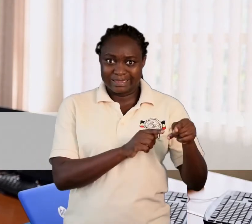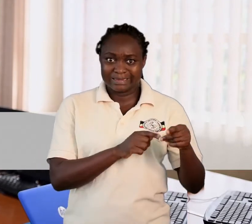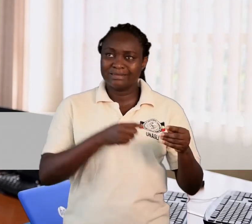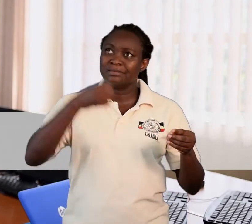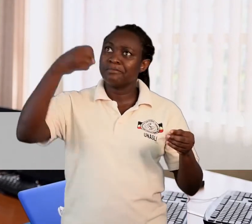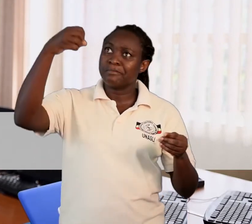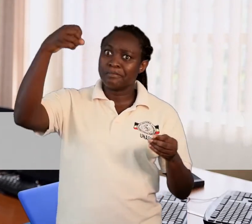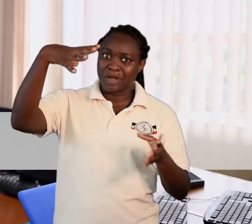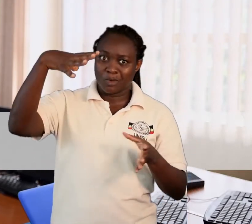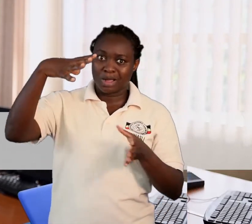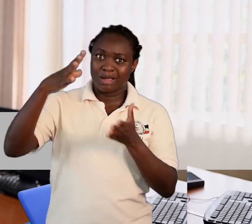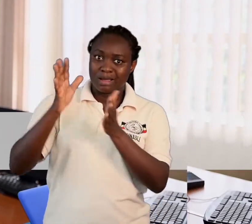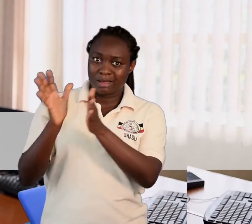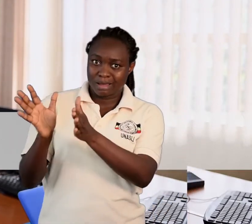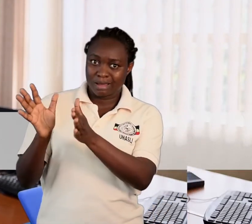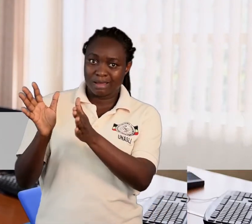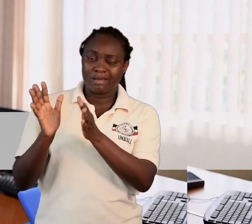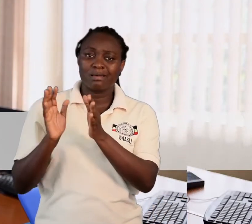electricity,